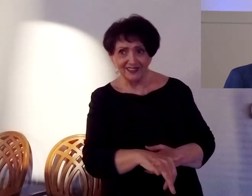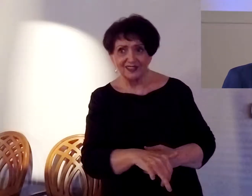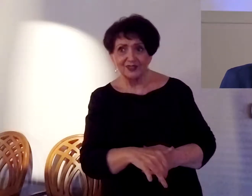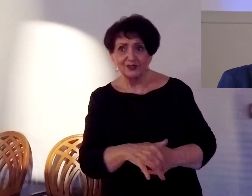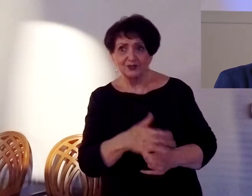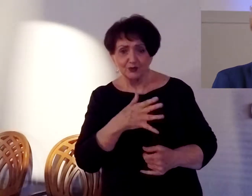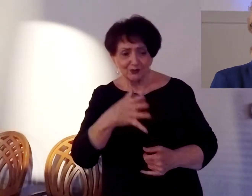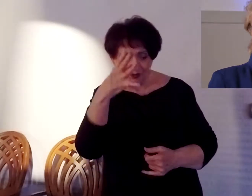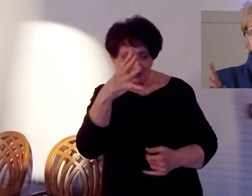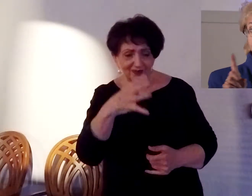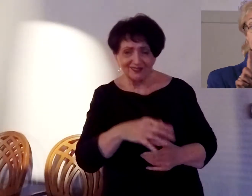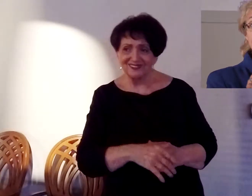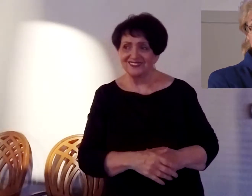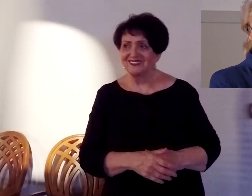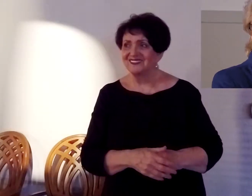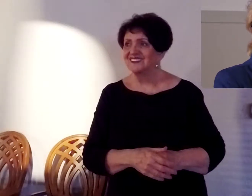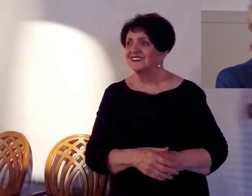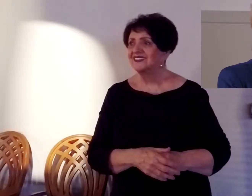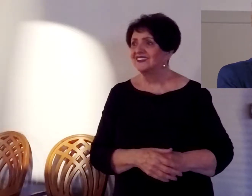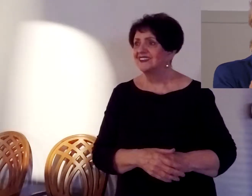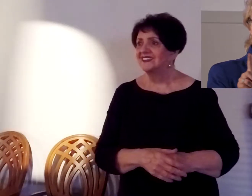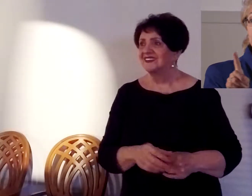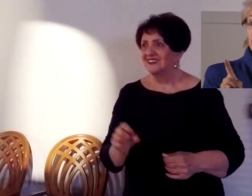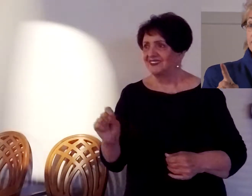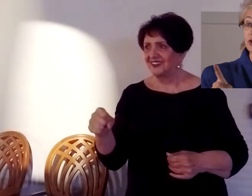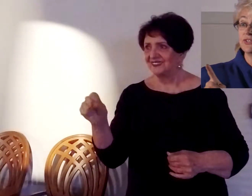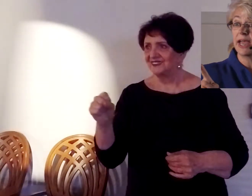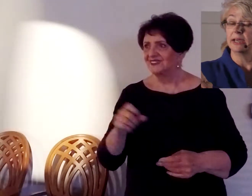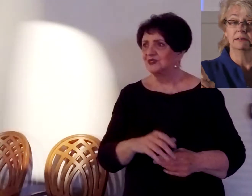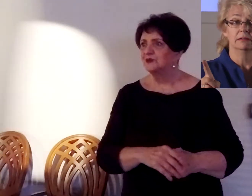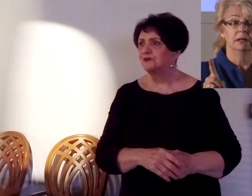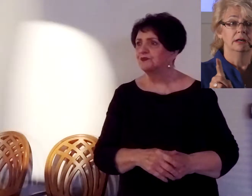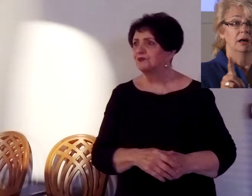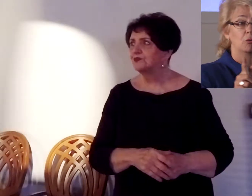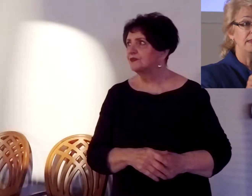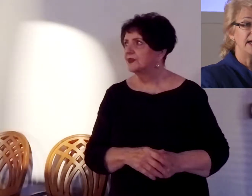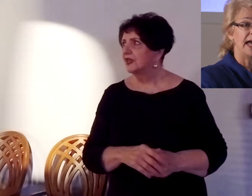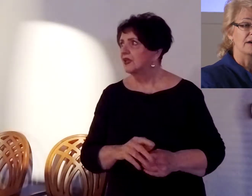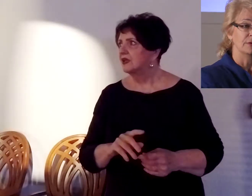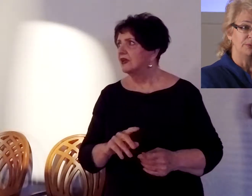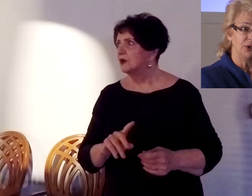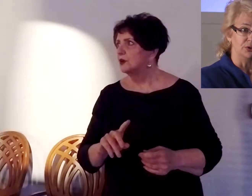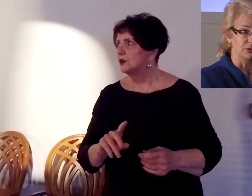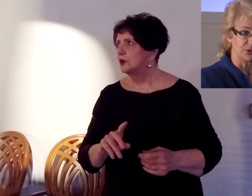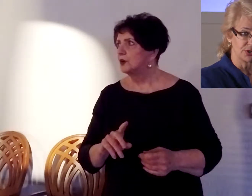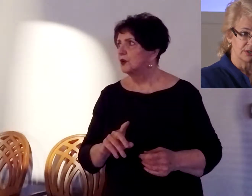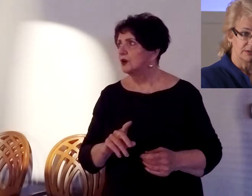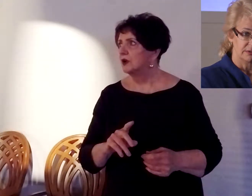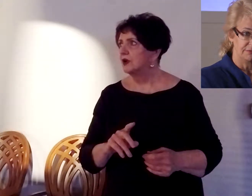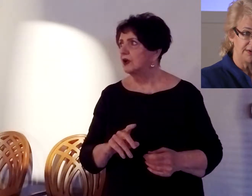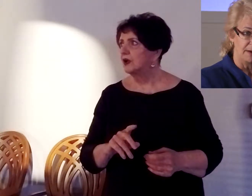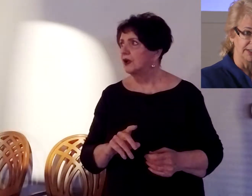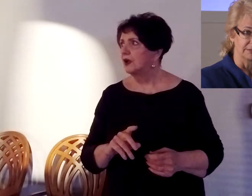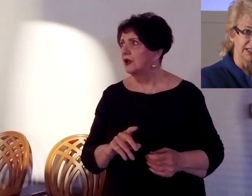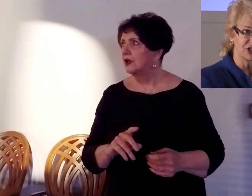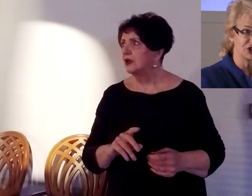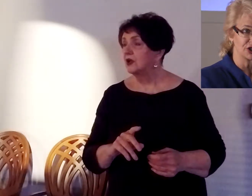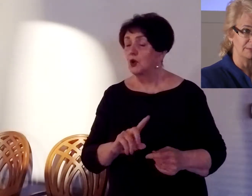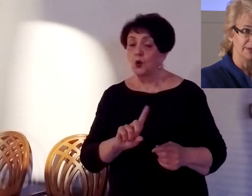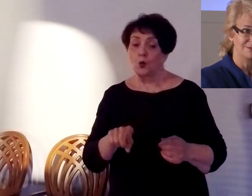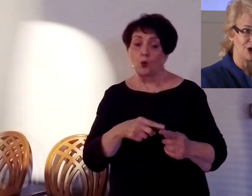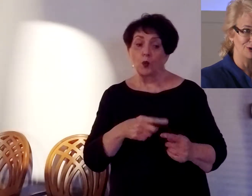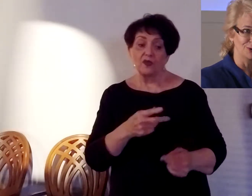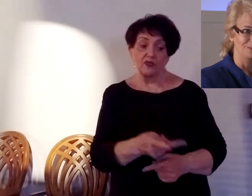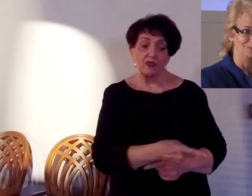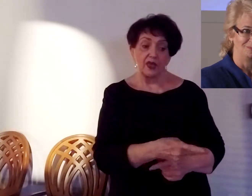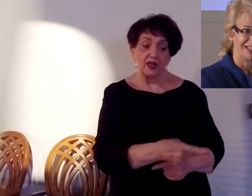somebody in your family? Yes, you can. And when do you say it? When they have abused the family